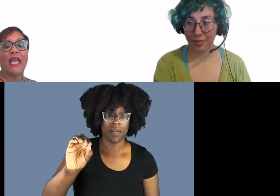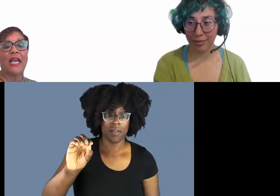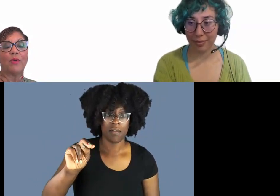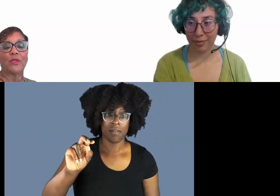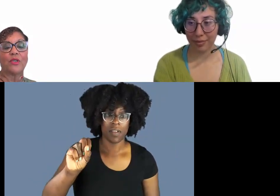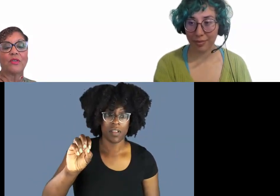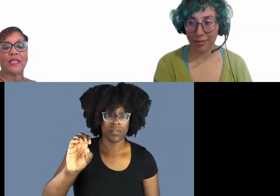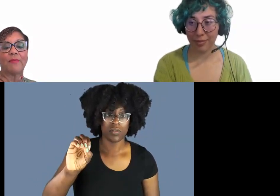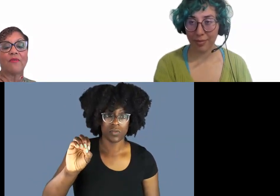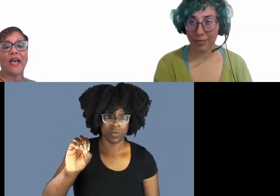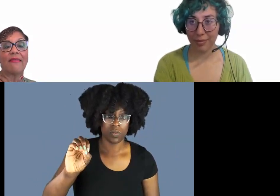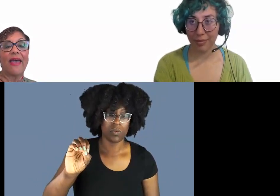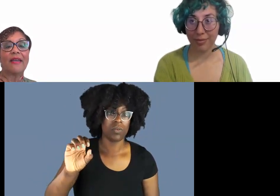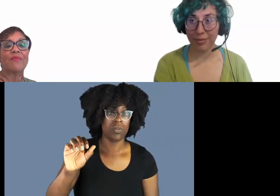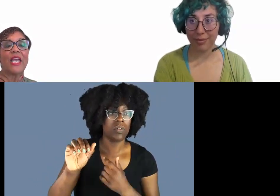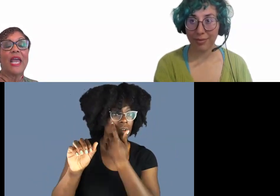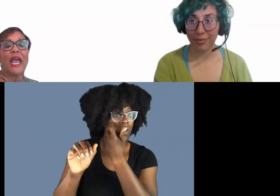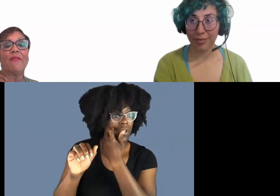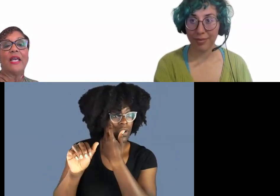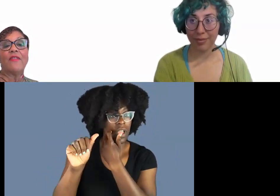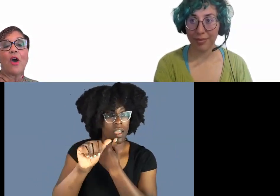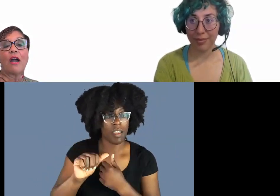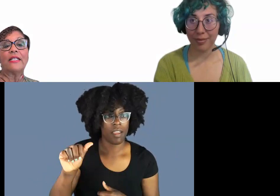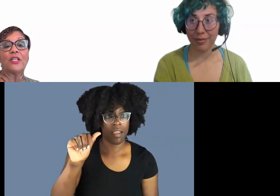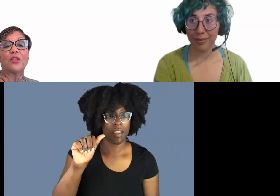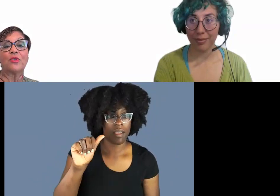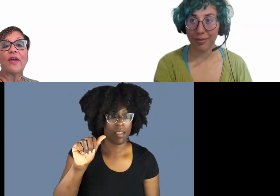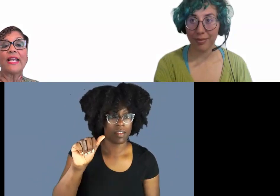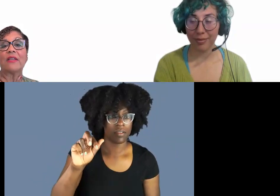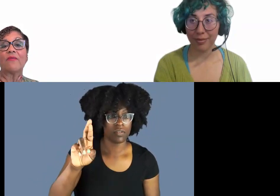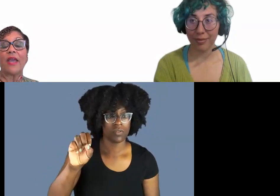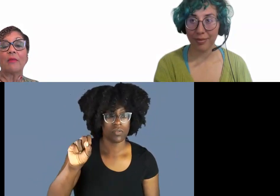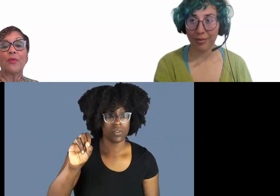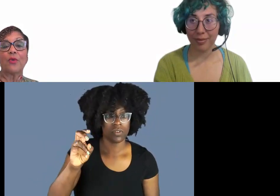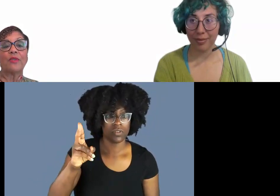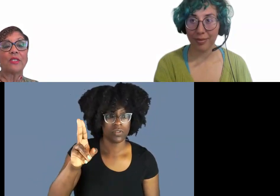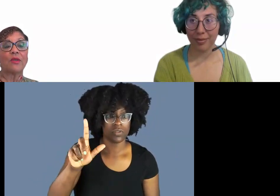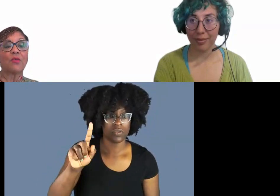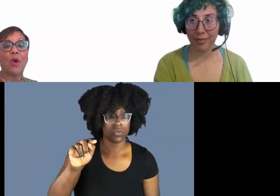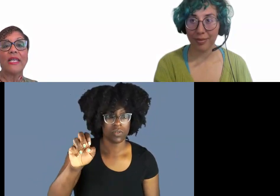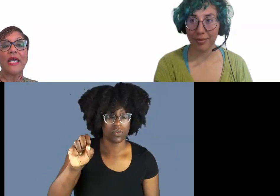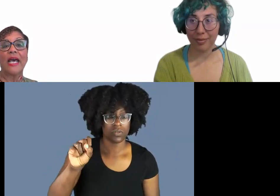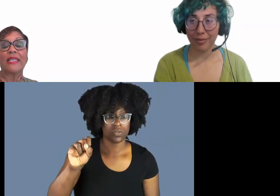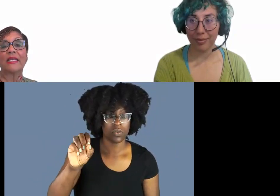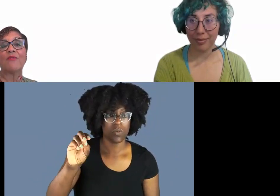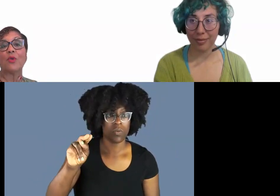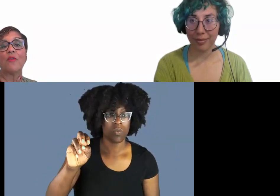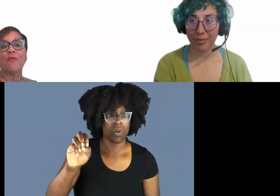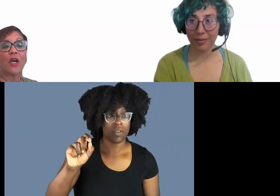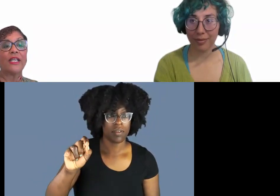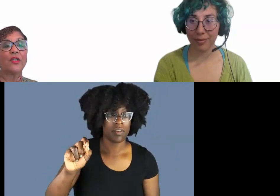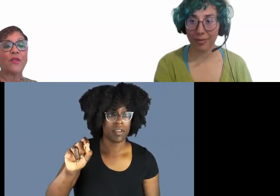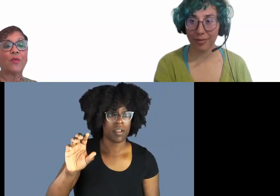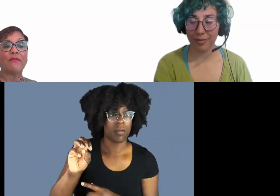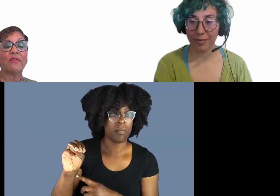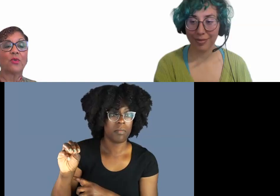Alfonso.dc@results1llc.com, and we will certainly provide that. And then there are additional trainings available through Results One. I think some of you who have been